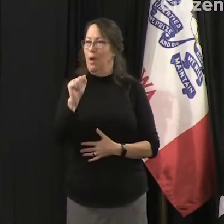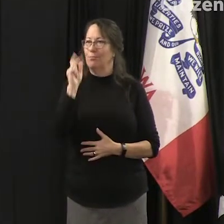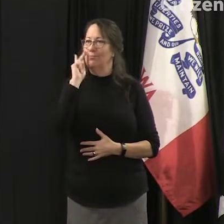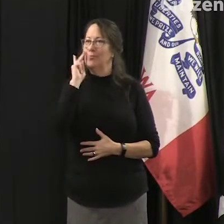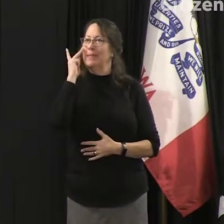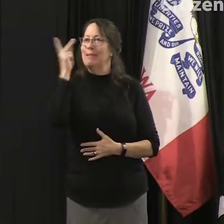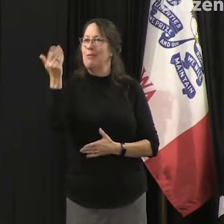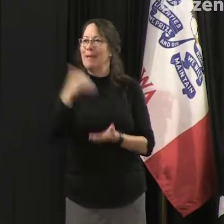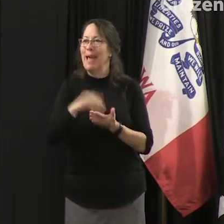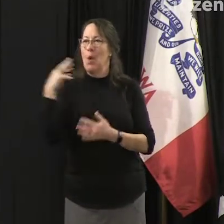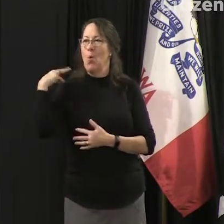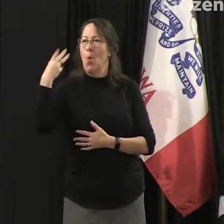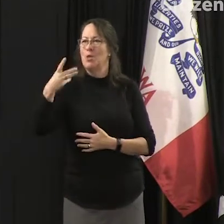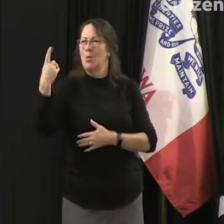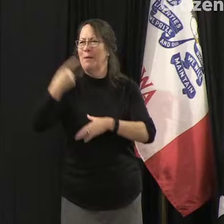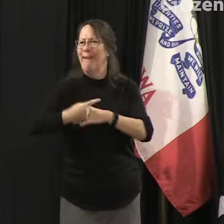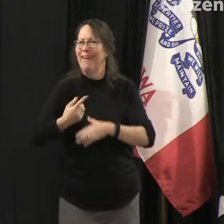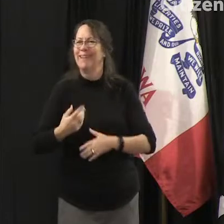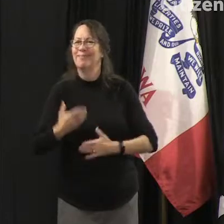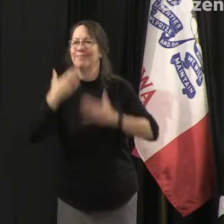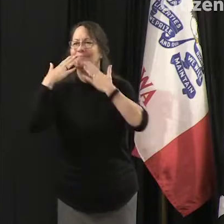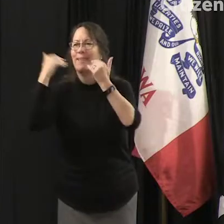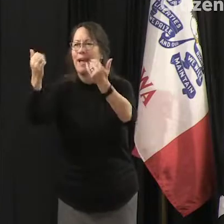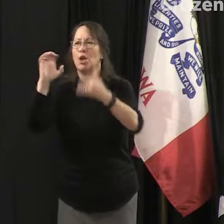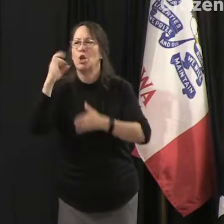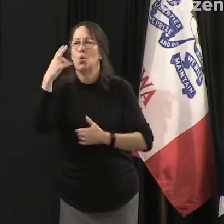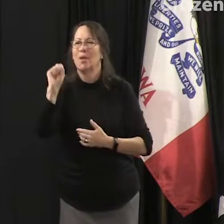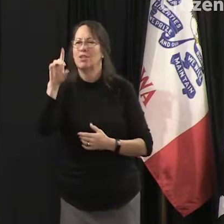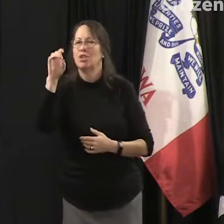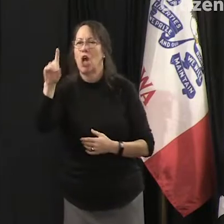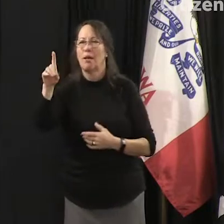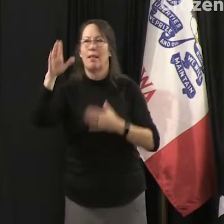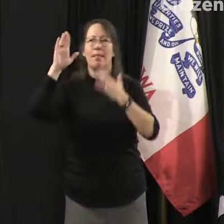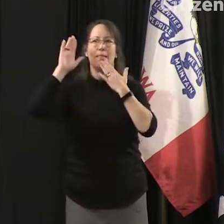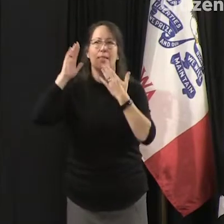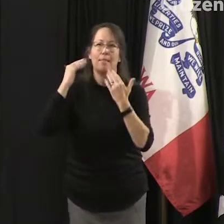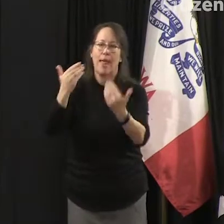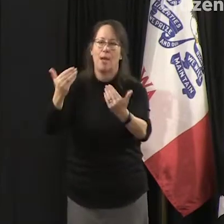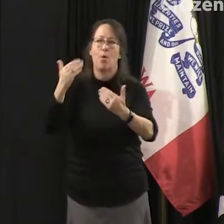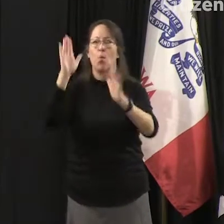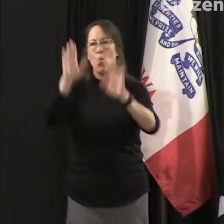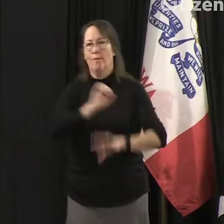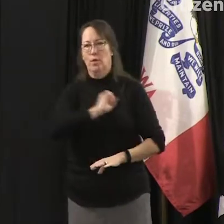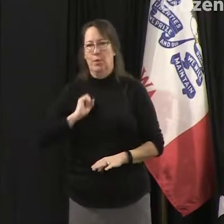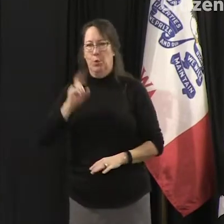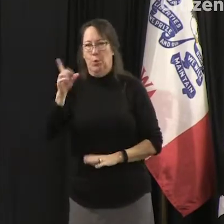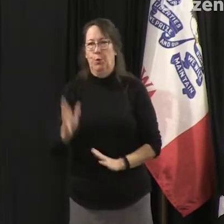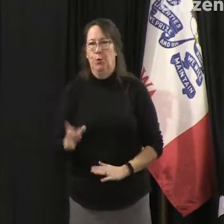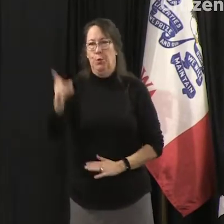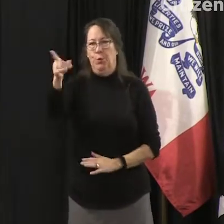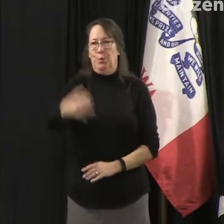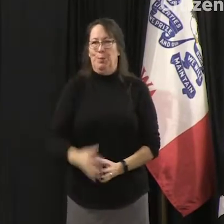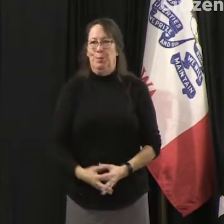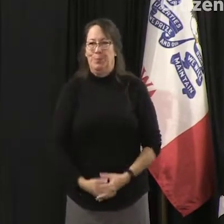forward to seeing you back in Washington sometime. Thanks, Chris Dodd. Let's hear it for a great United States.